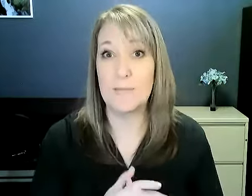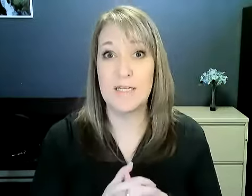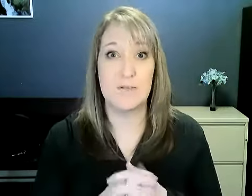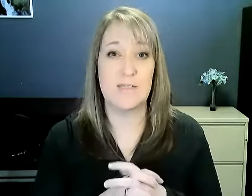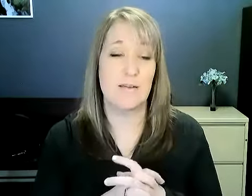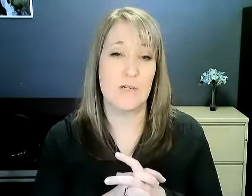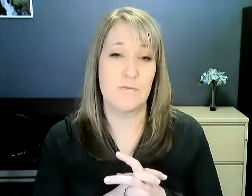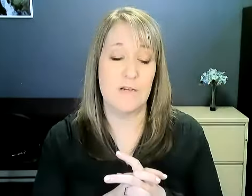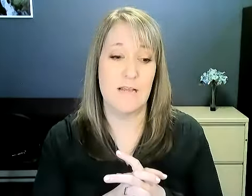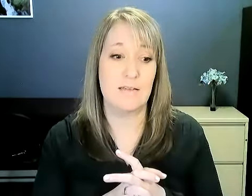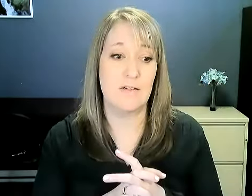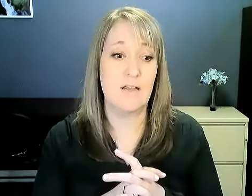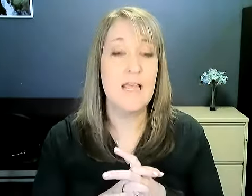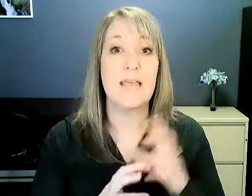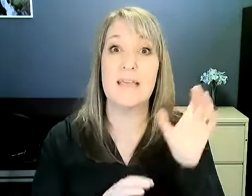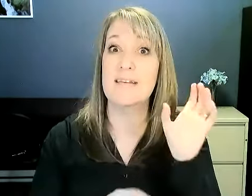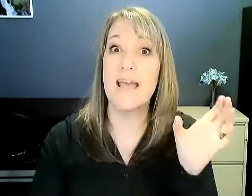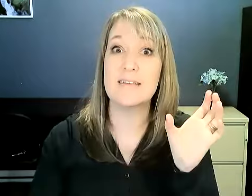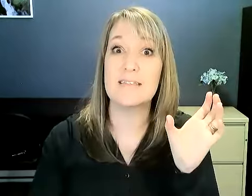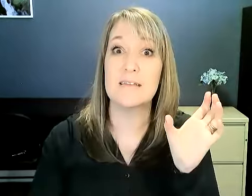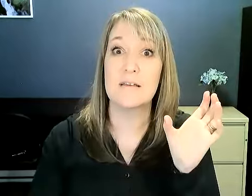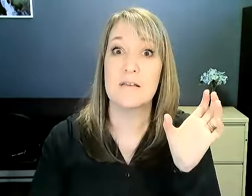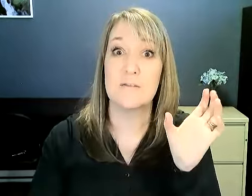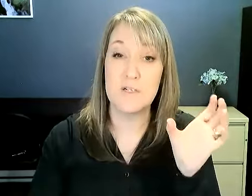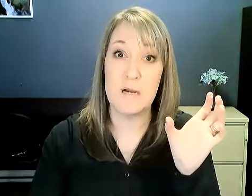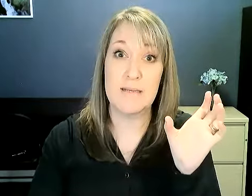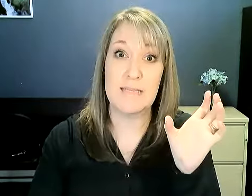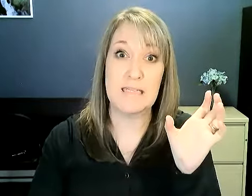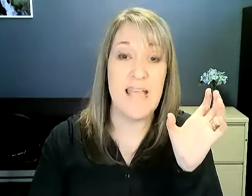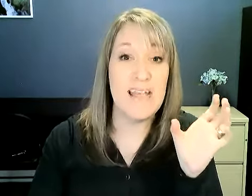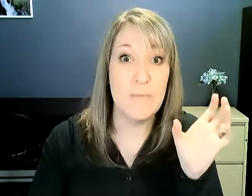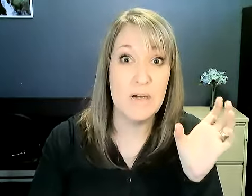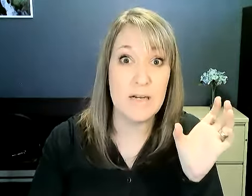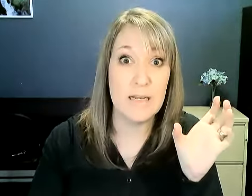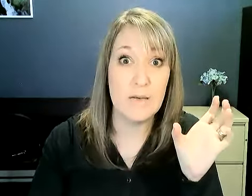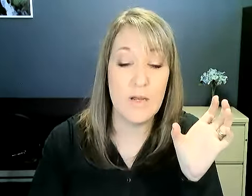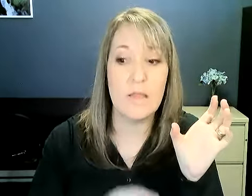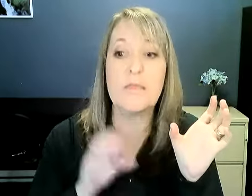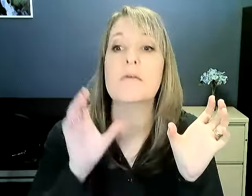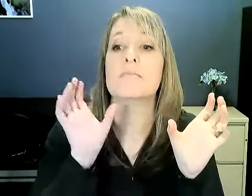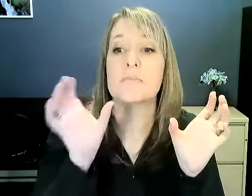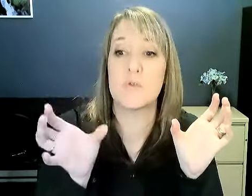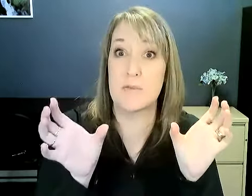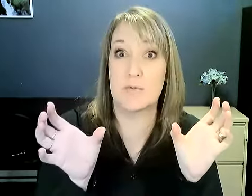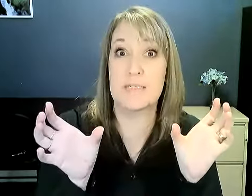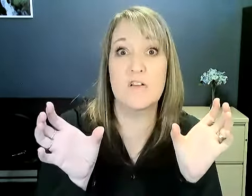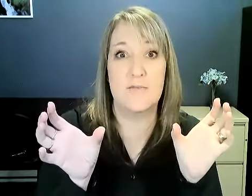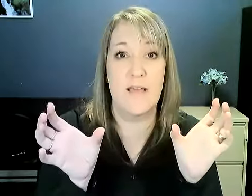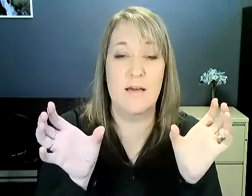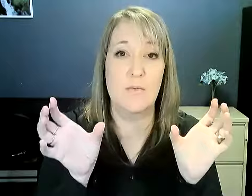gonna do. It's not a question for you to answer. It connects the first part of my sentence, hey, I'm hungry, with sort of the result of that, what I'm